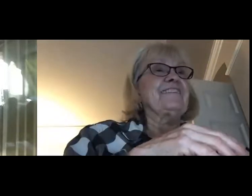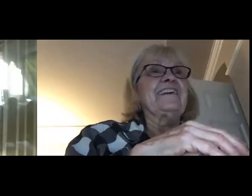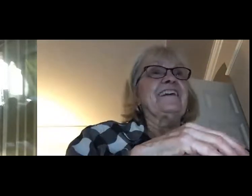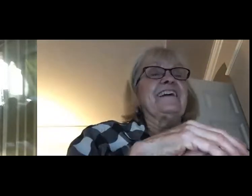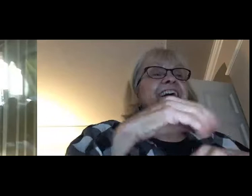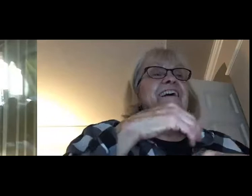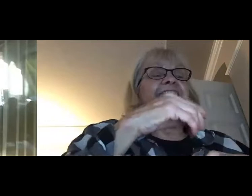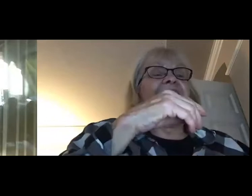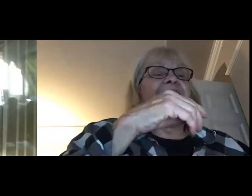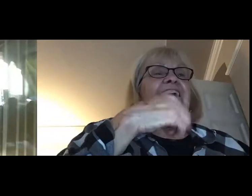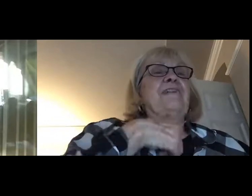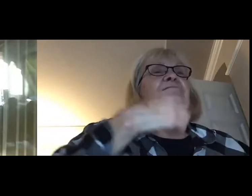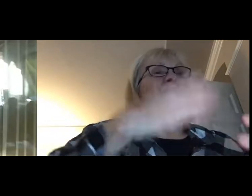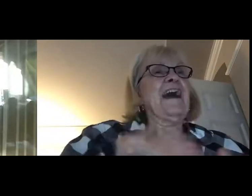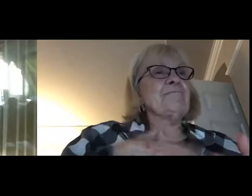I think of Dan,